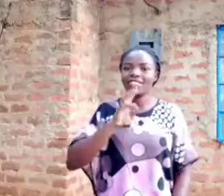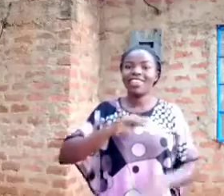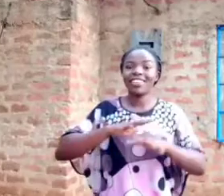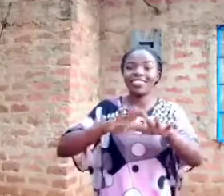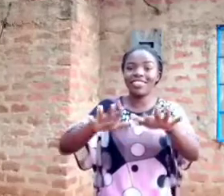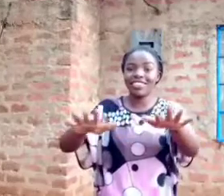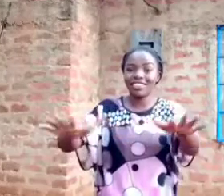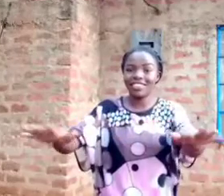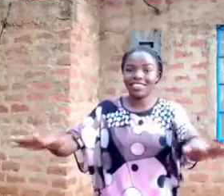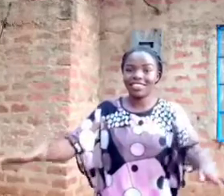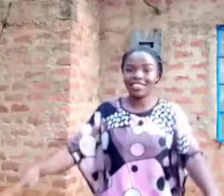sea.